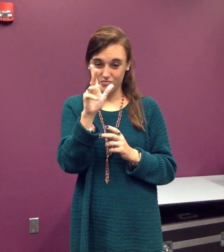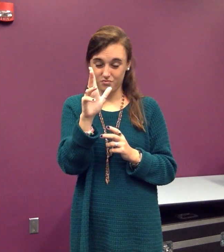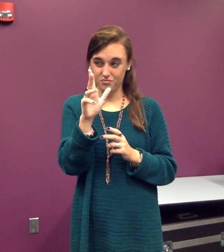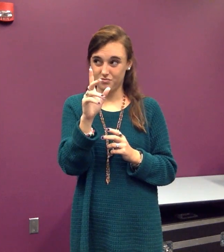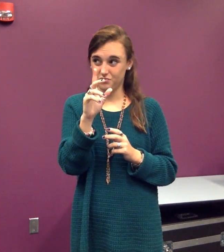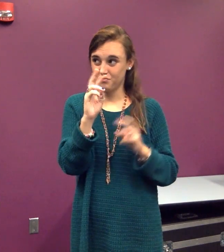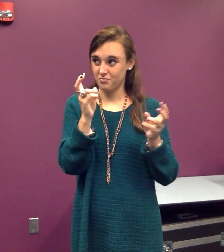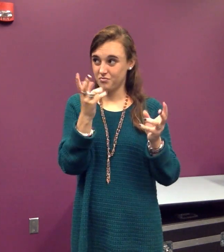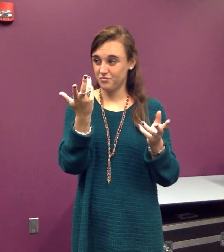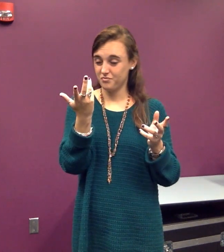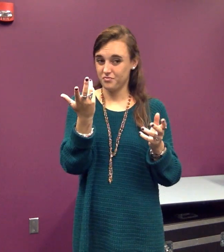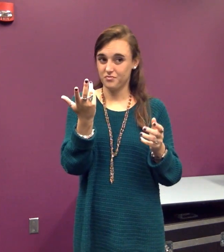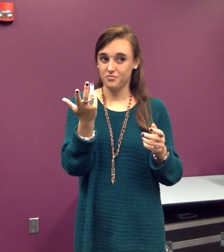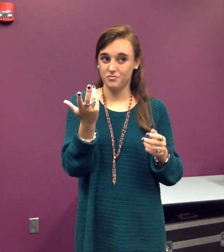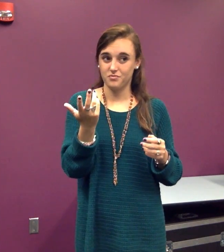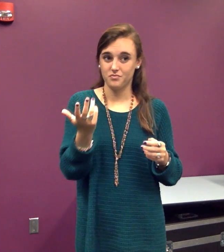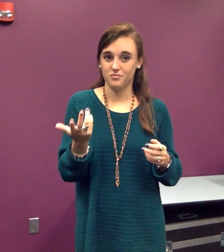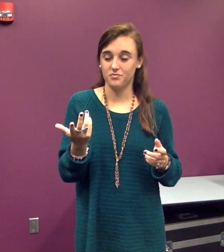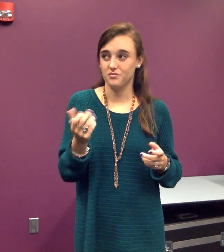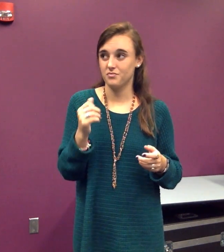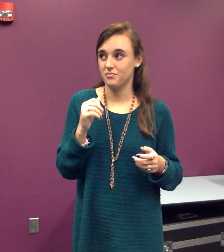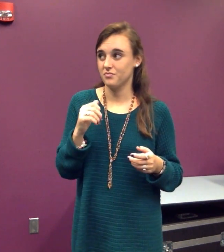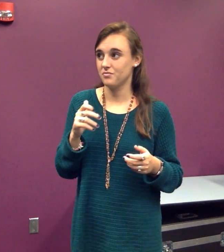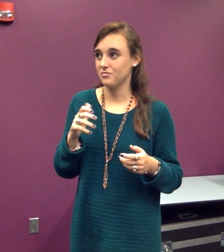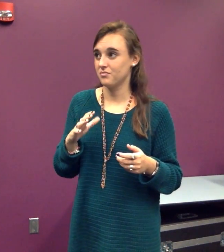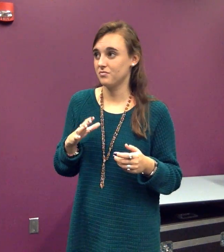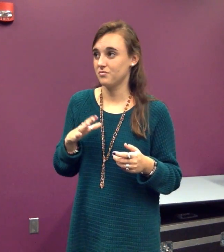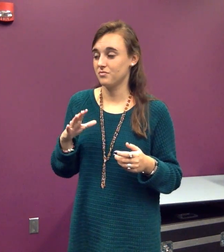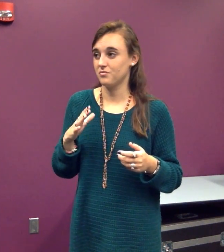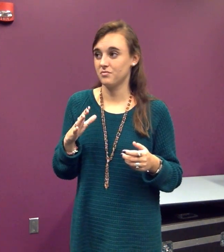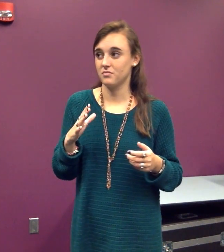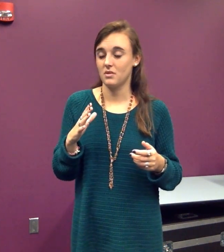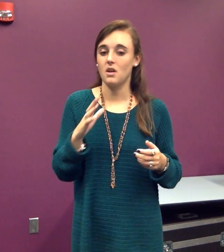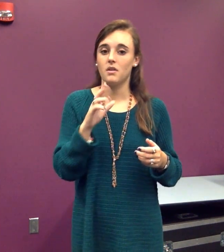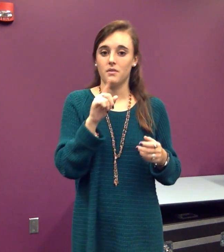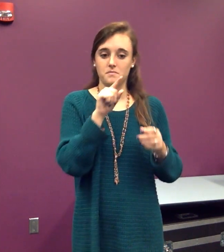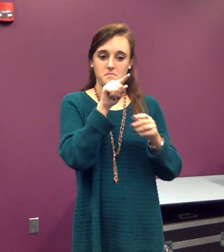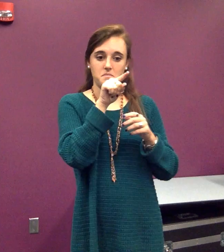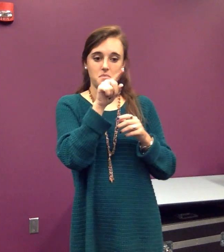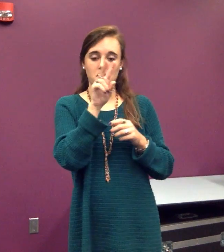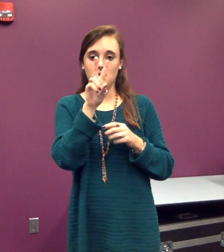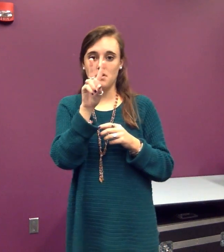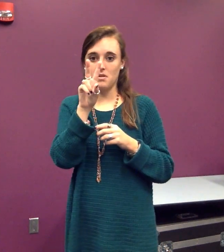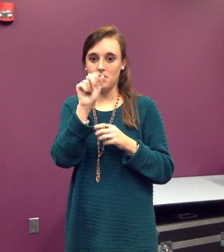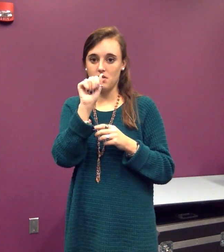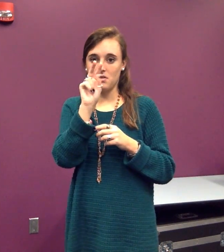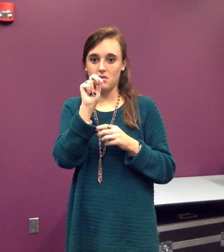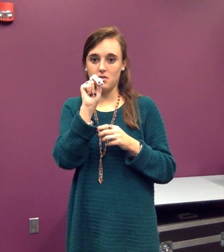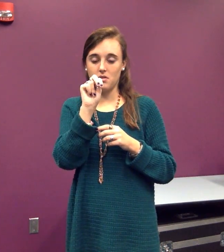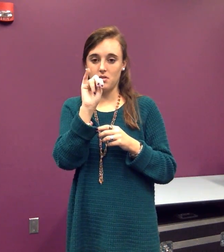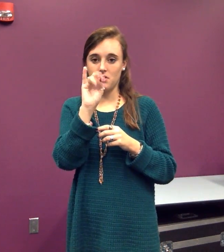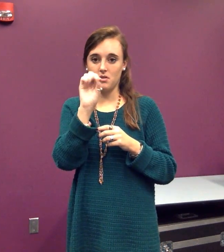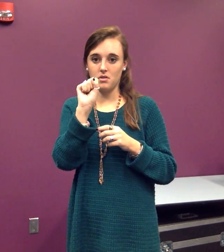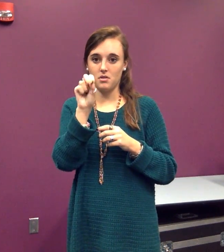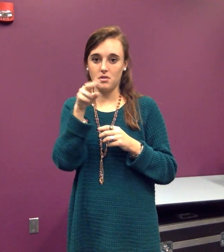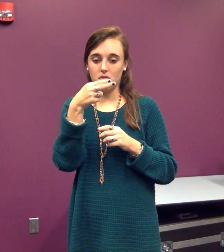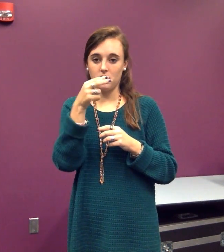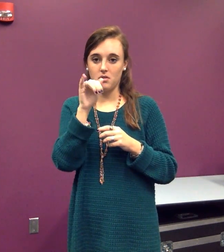ago. Who picked it up? Vanishing point. Very good. So right underneath it, very, very, very little